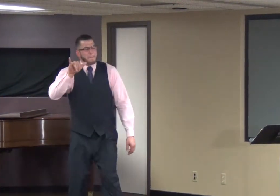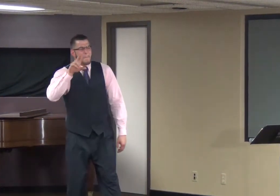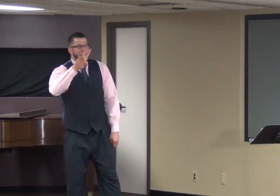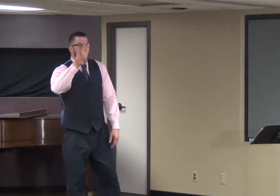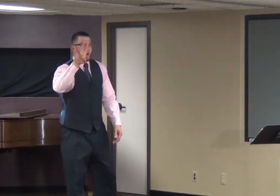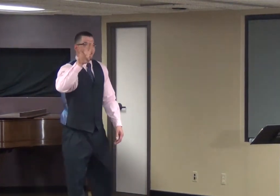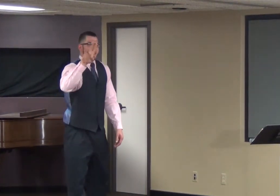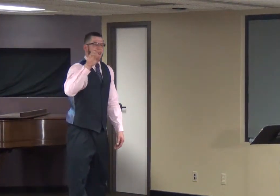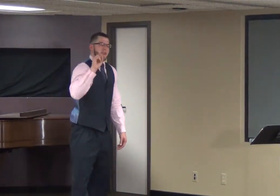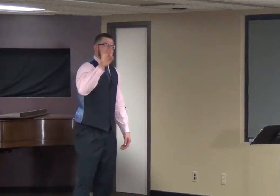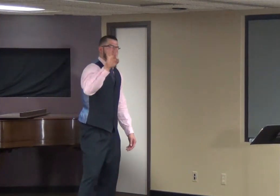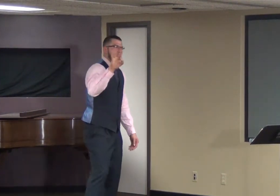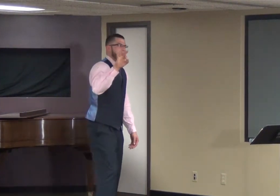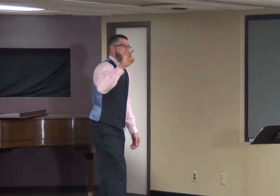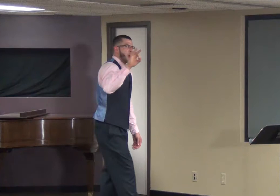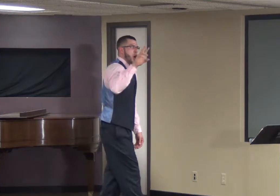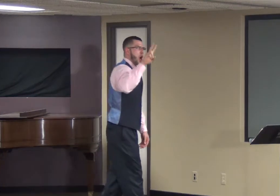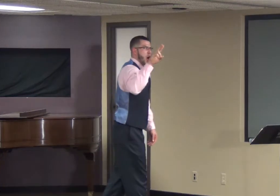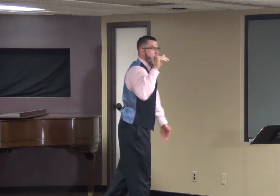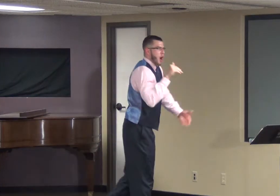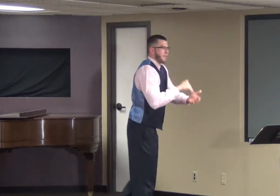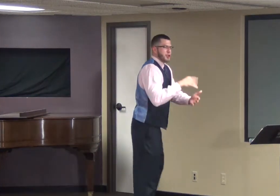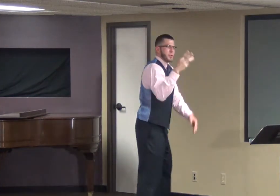May 27th of